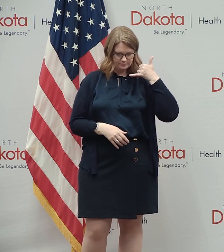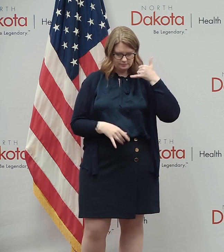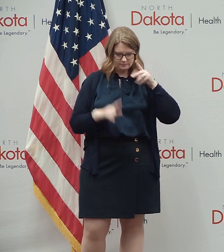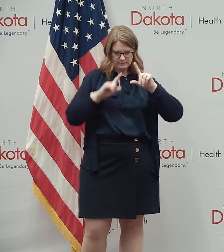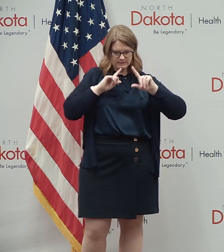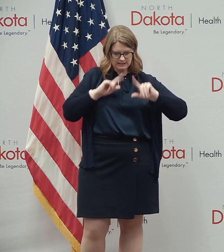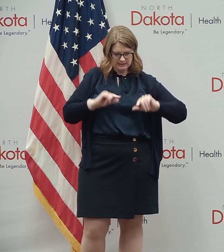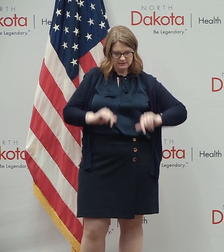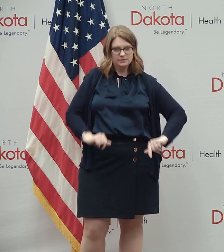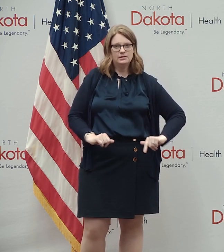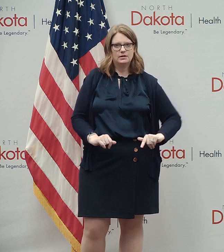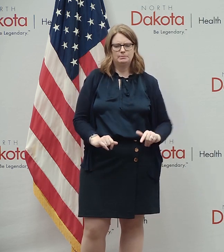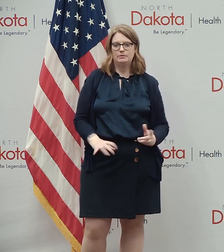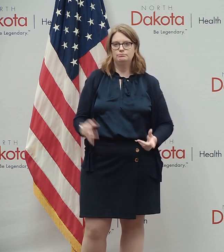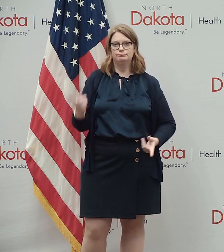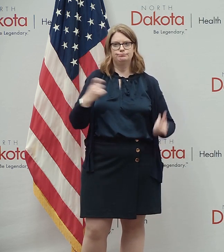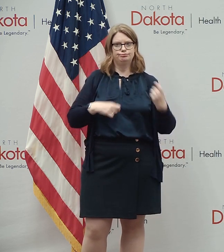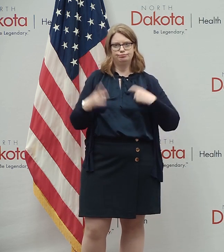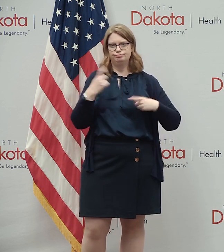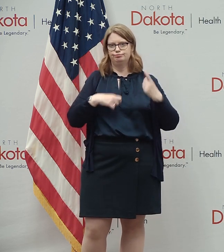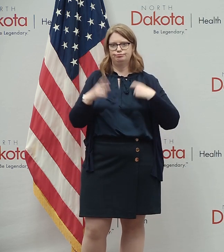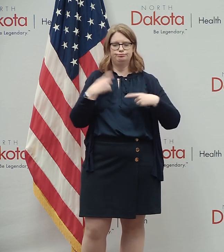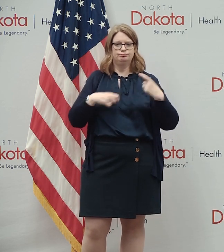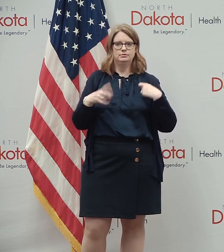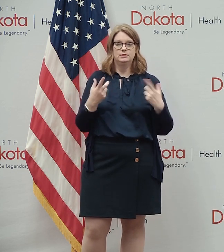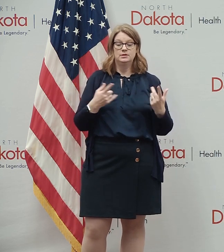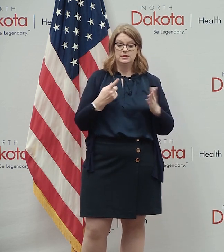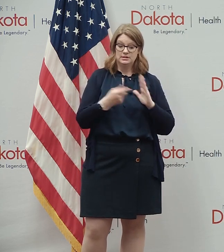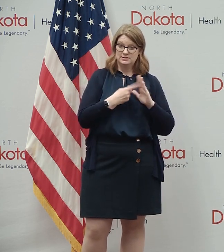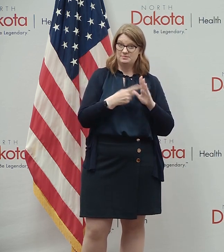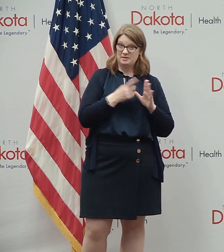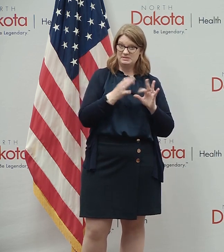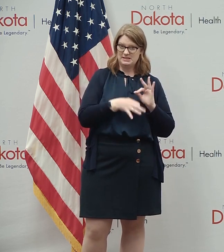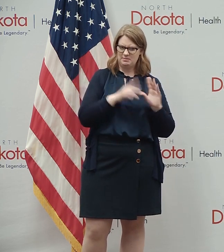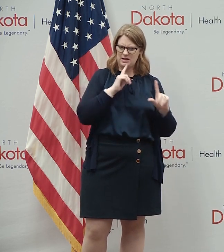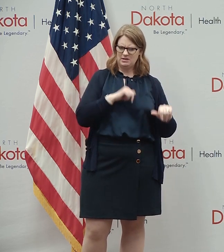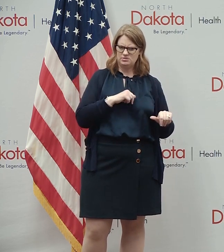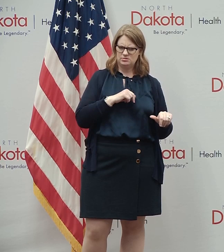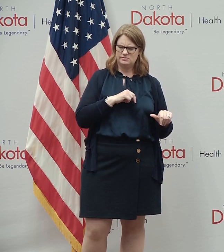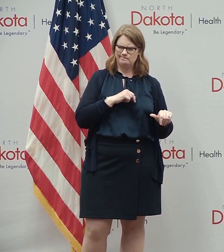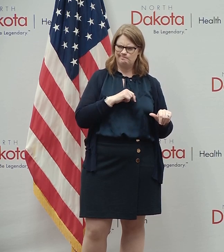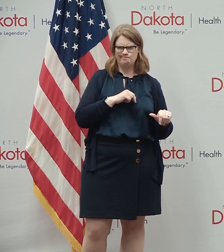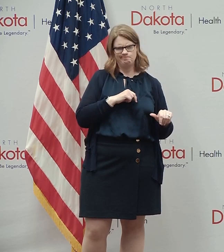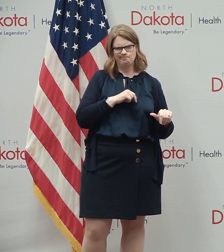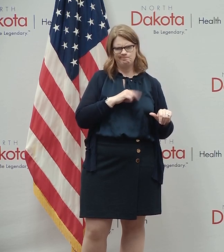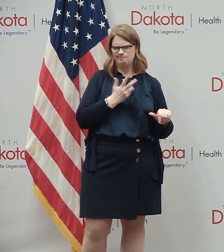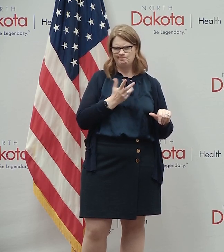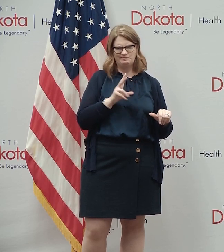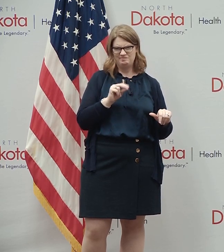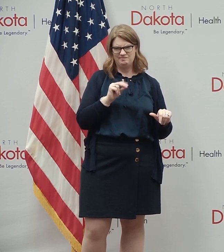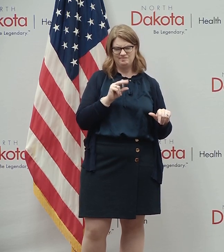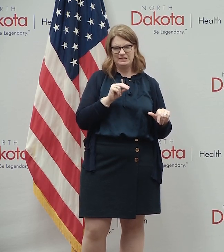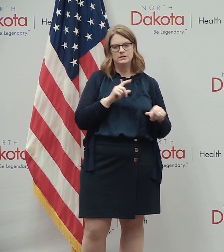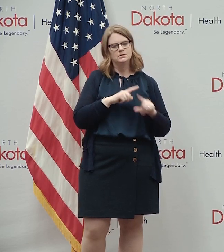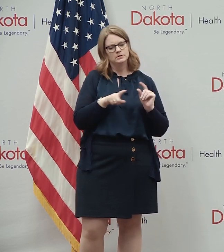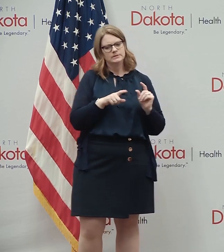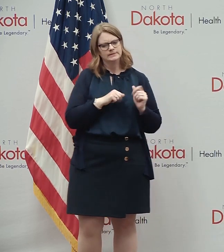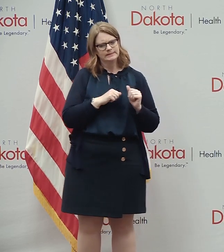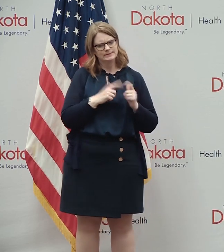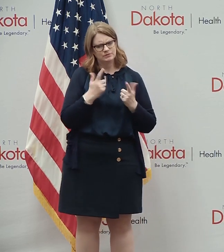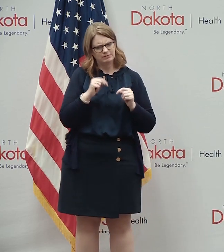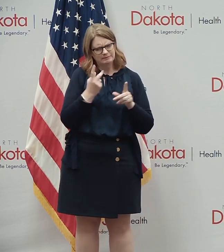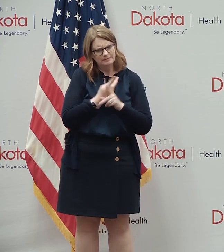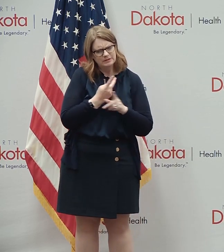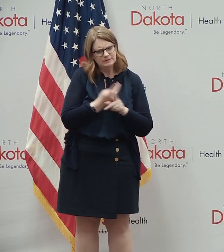you, I'm sure, can't even imagine. Sometimes they don't have simple answers, but they begin their pursuit of